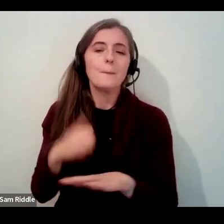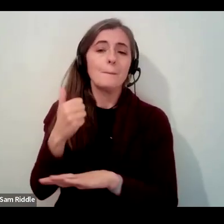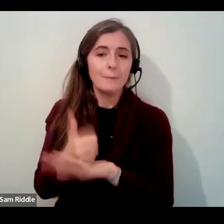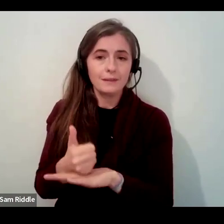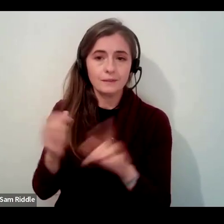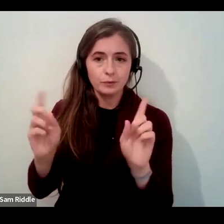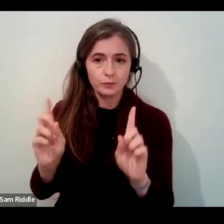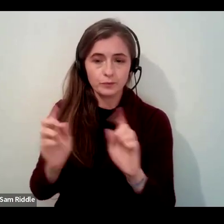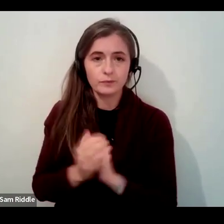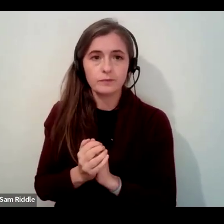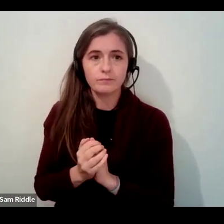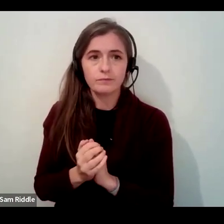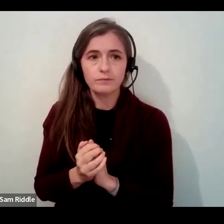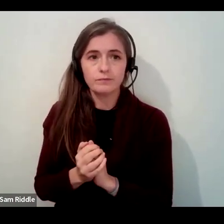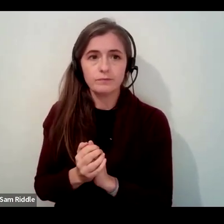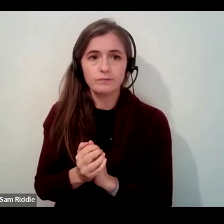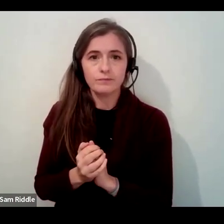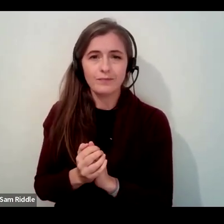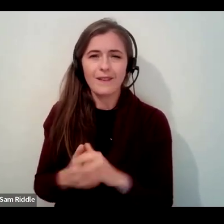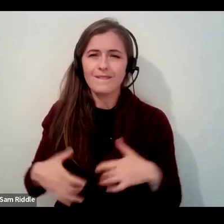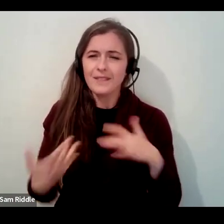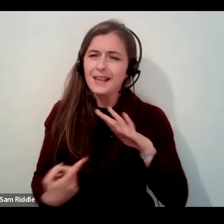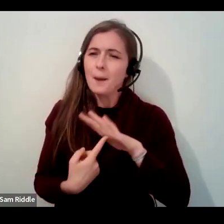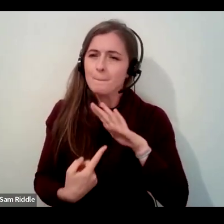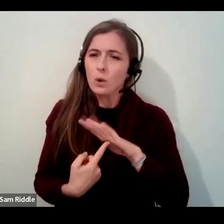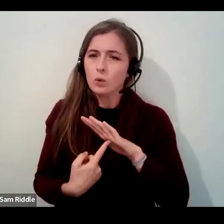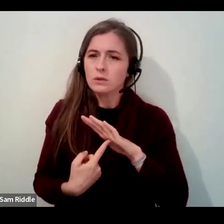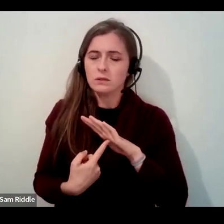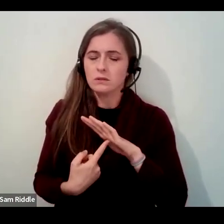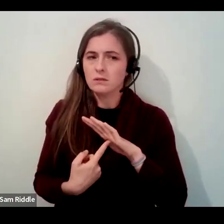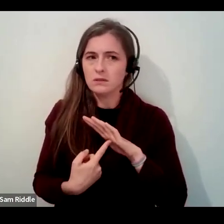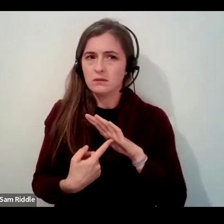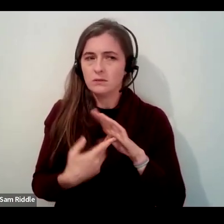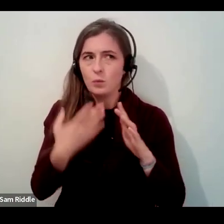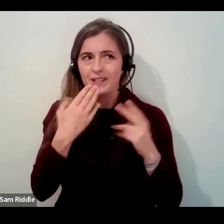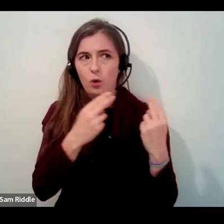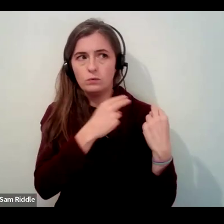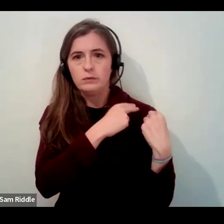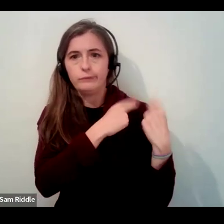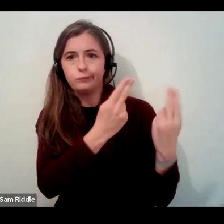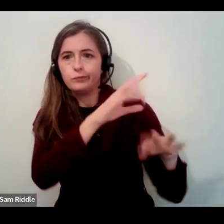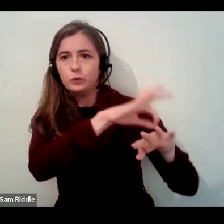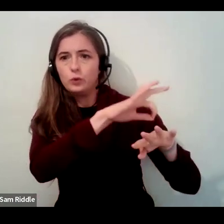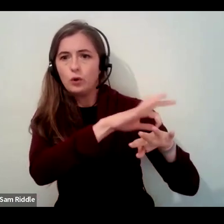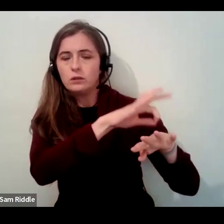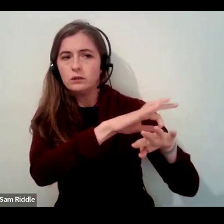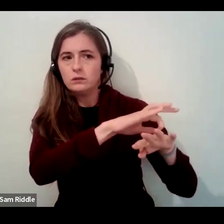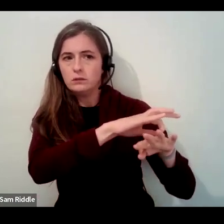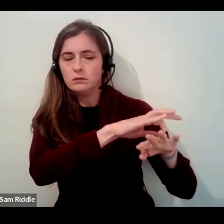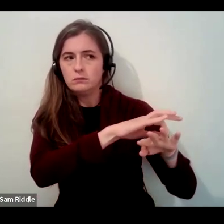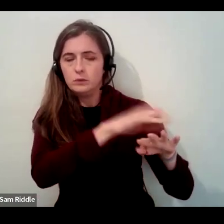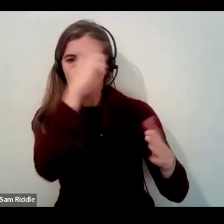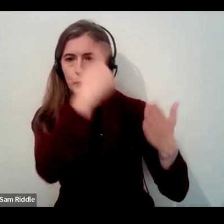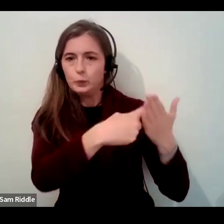basically I think it's very important this isn't left down to doctors even,